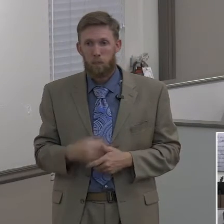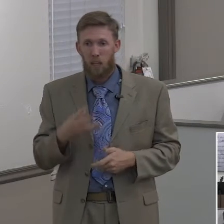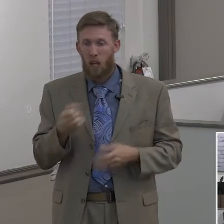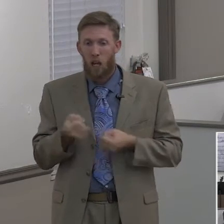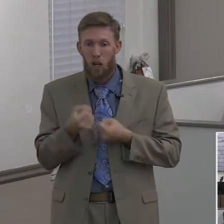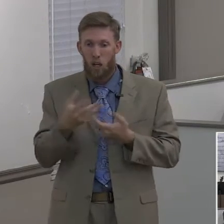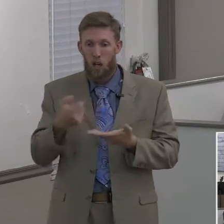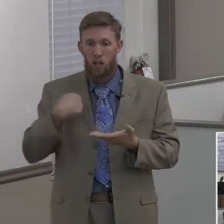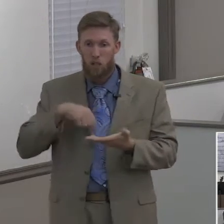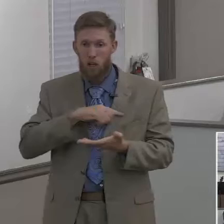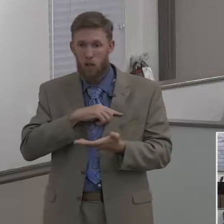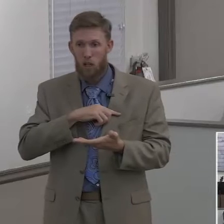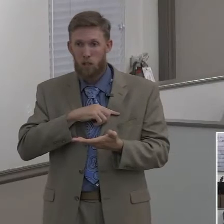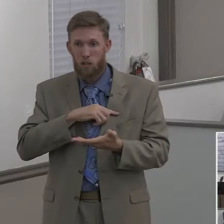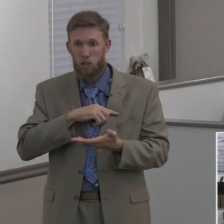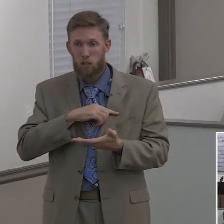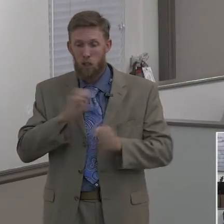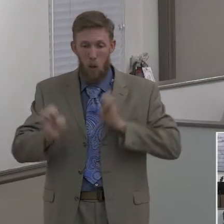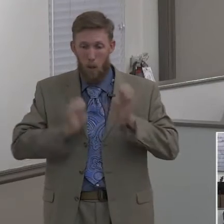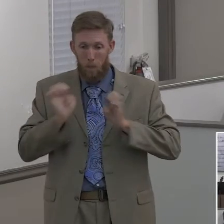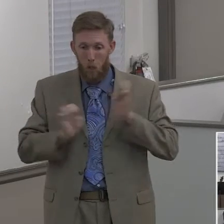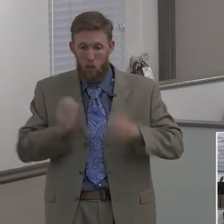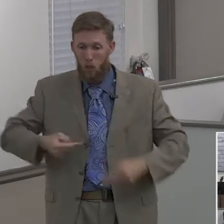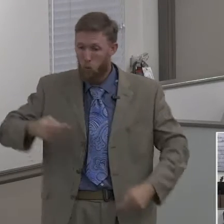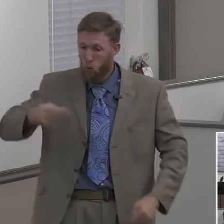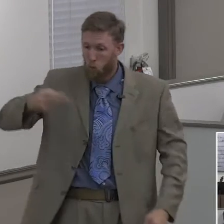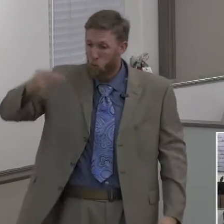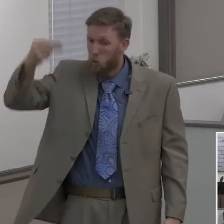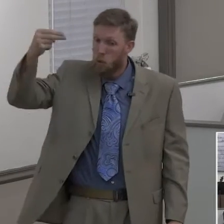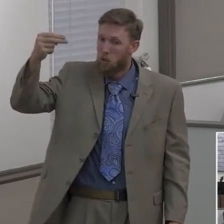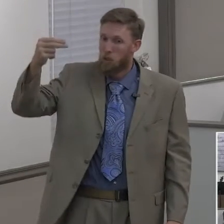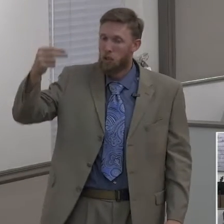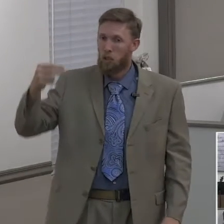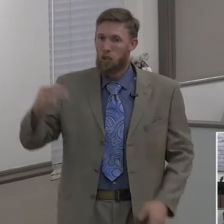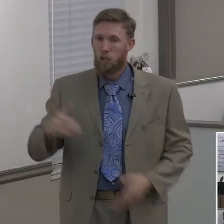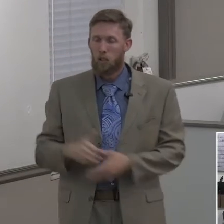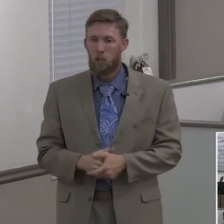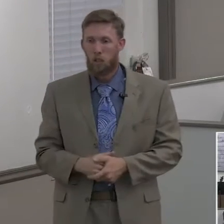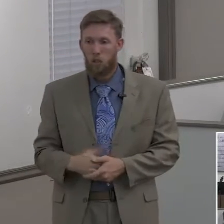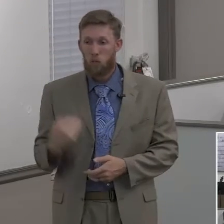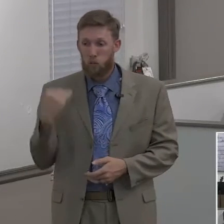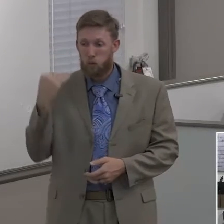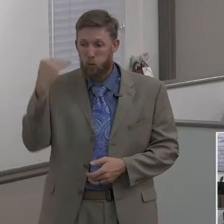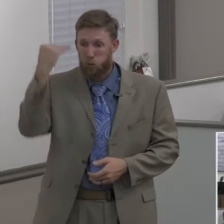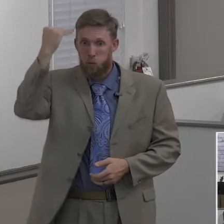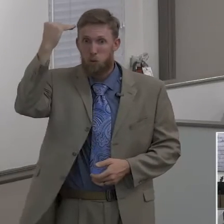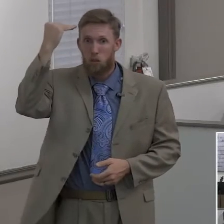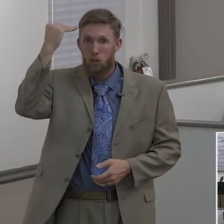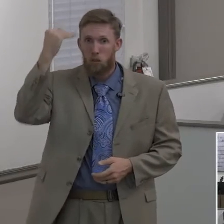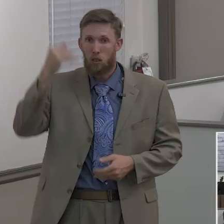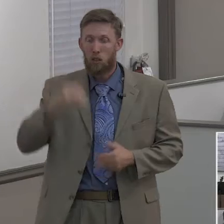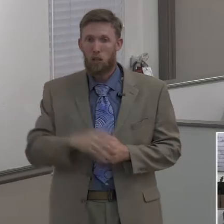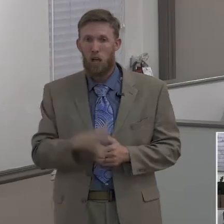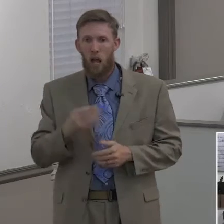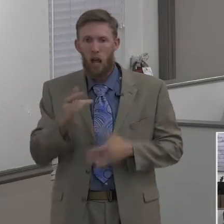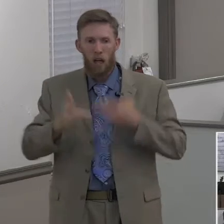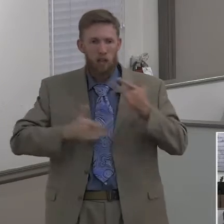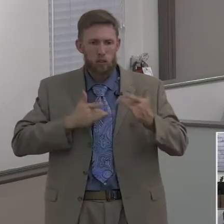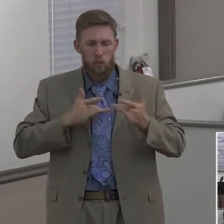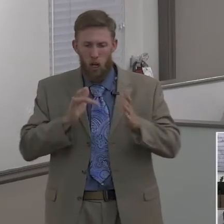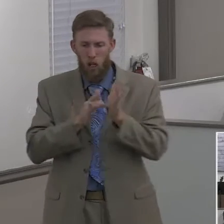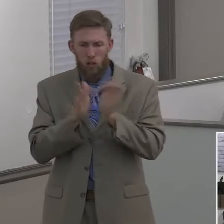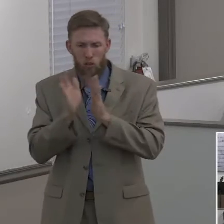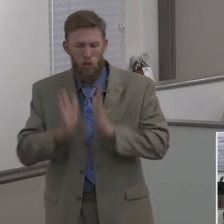Also, it really causes us to climb up the emotional ladder real quickly. And so many Christians think they can deal